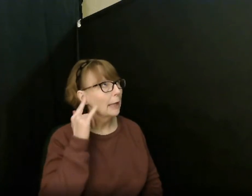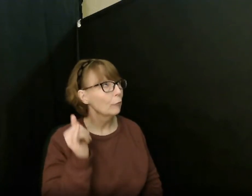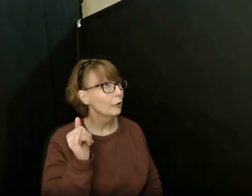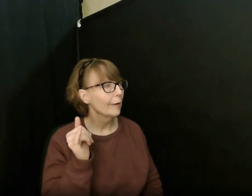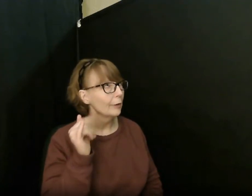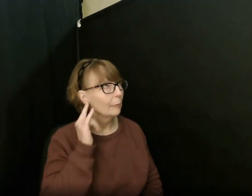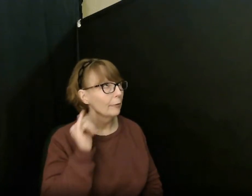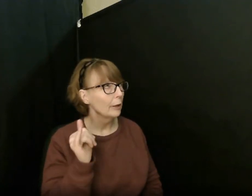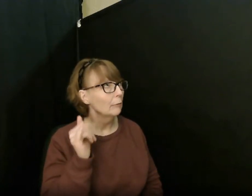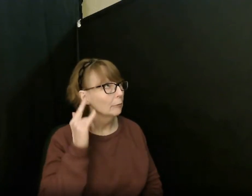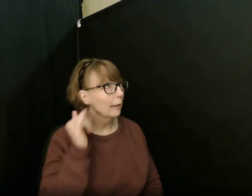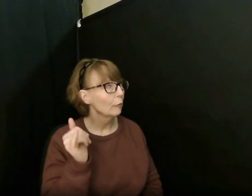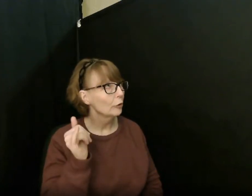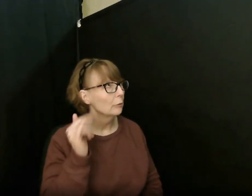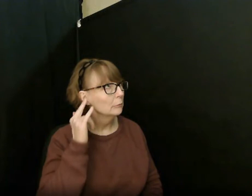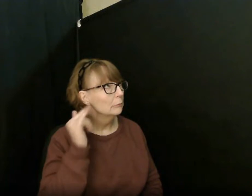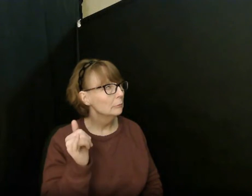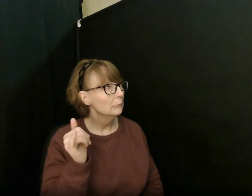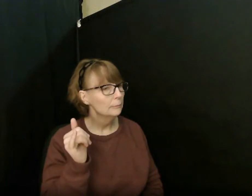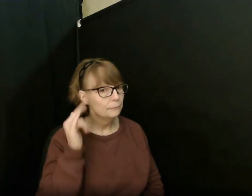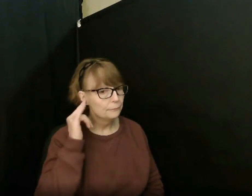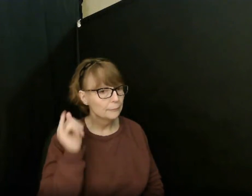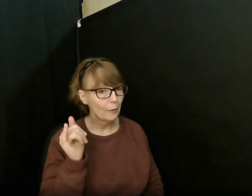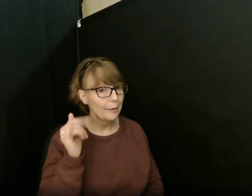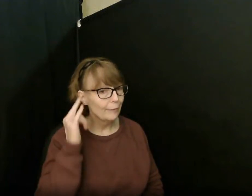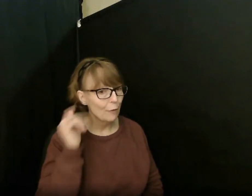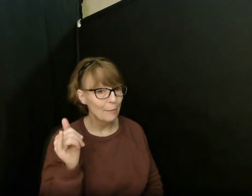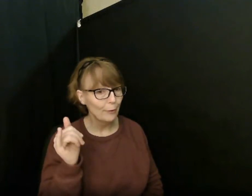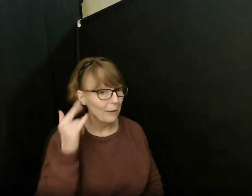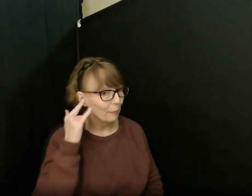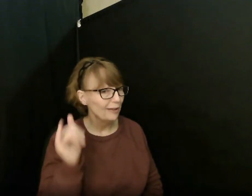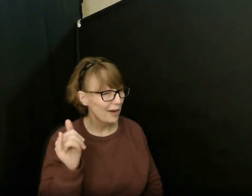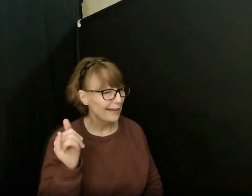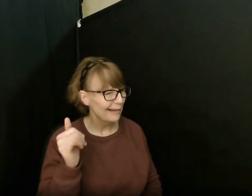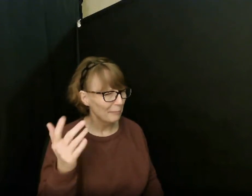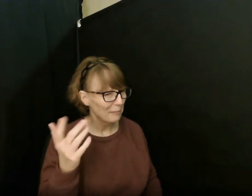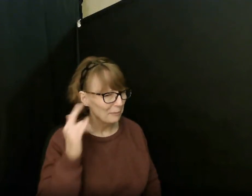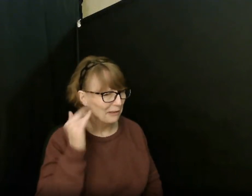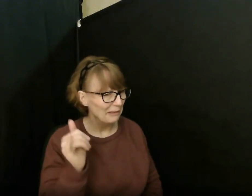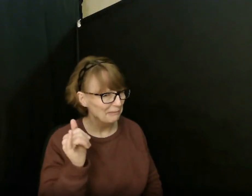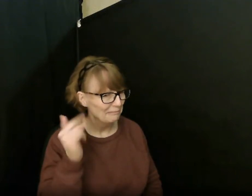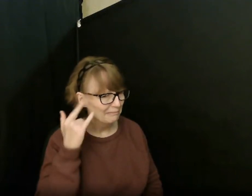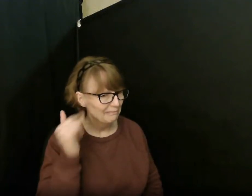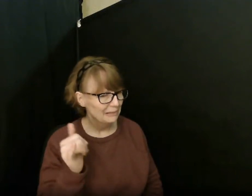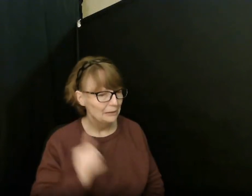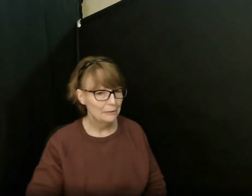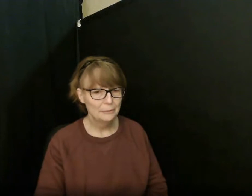California, that's how I would sign it. California. So I don't even know if am I really shaking it? Probably not. Okay. But